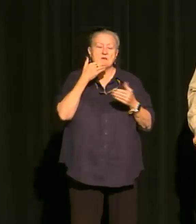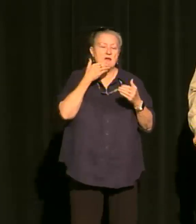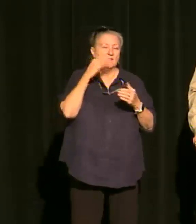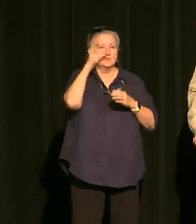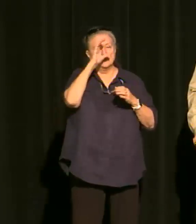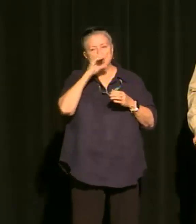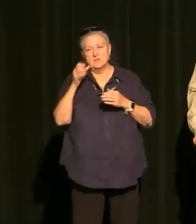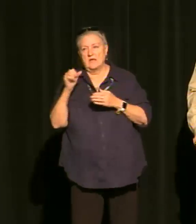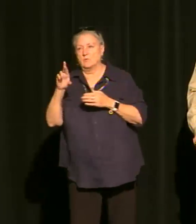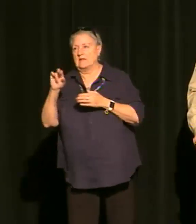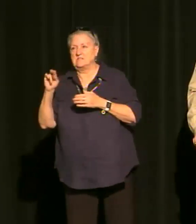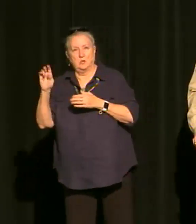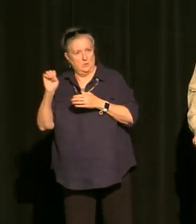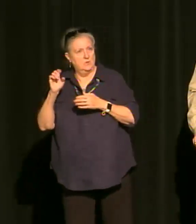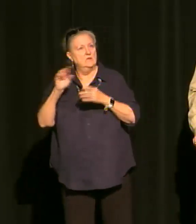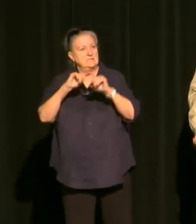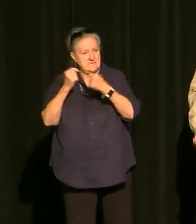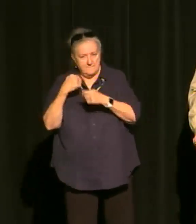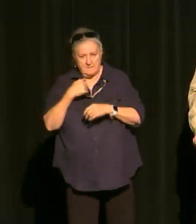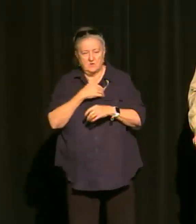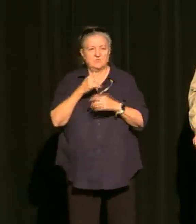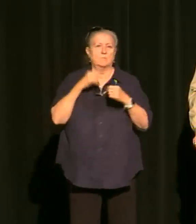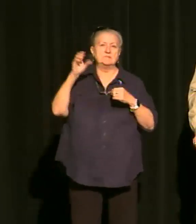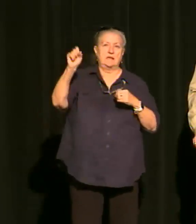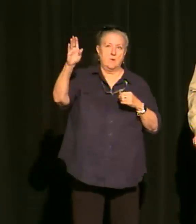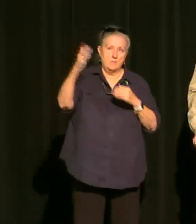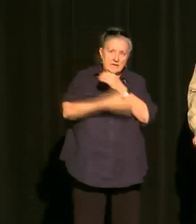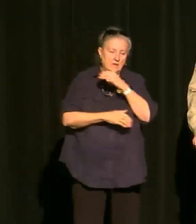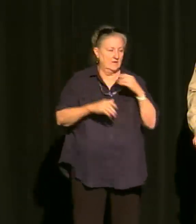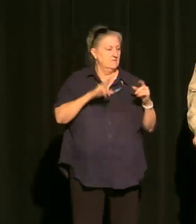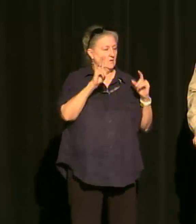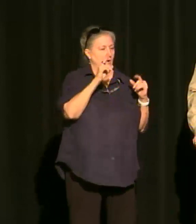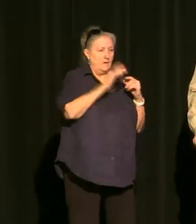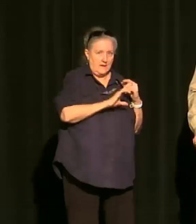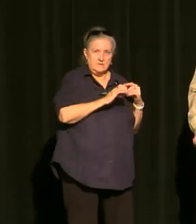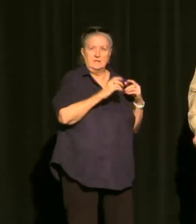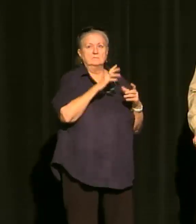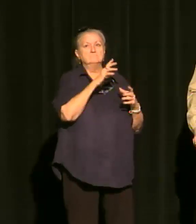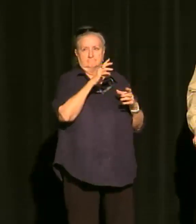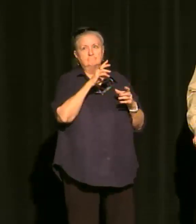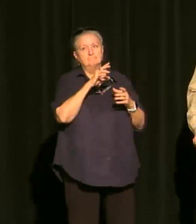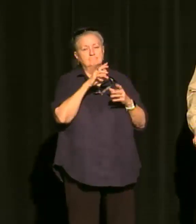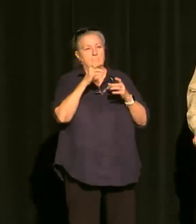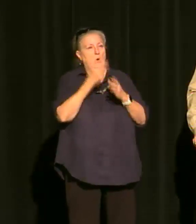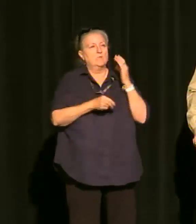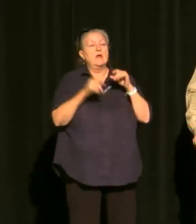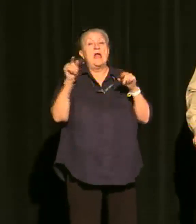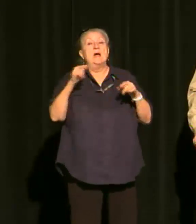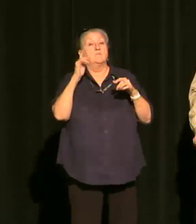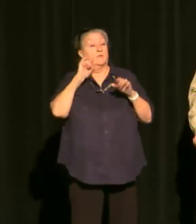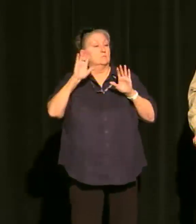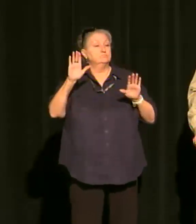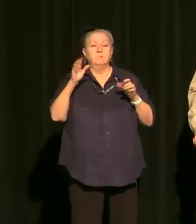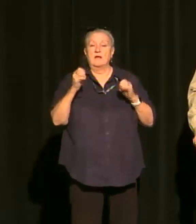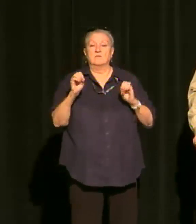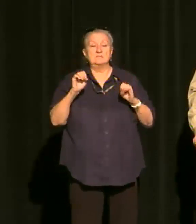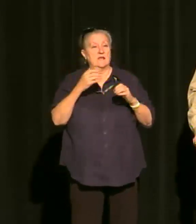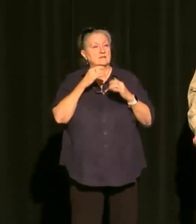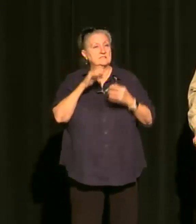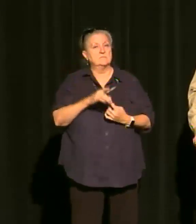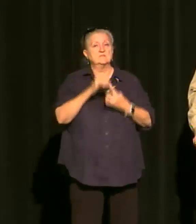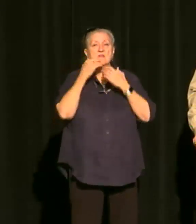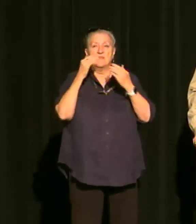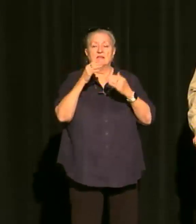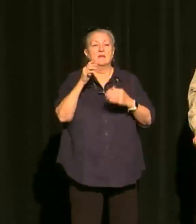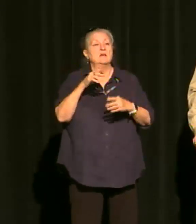members from both Santa Barbara County and Ventura County for their tremendous efforts. And we especially want to thank our California